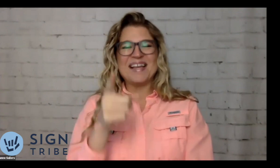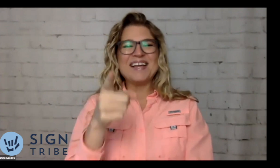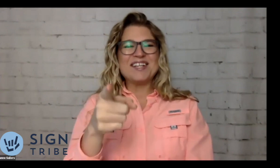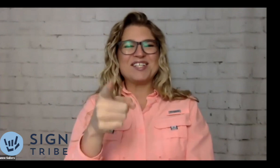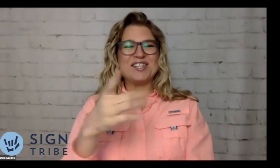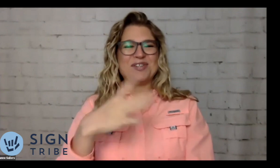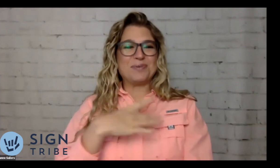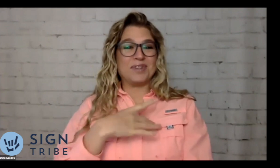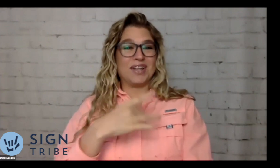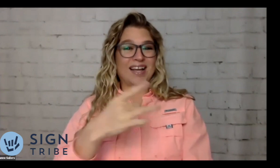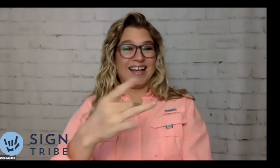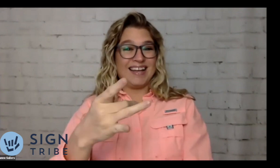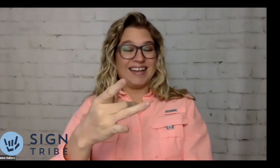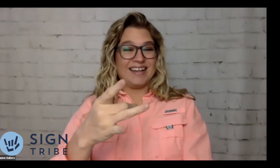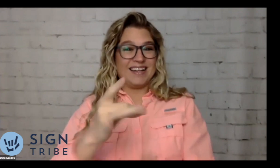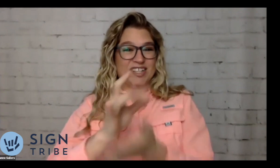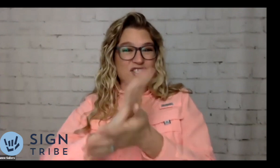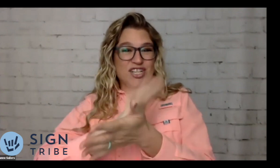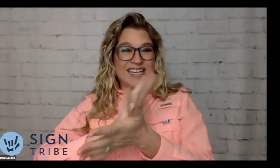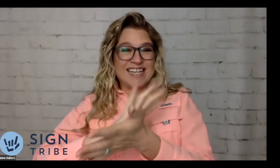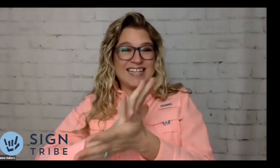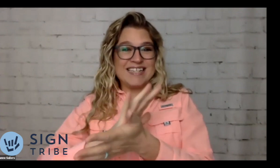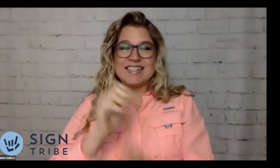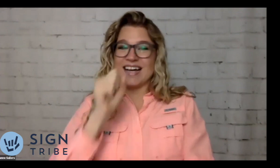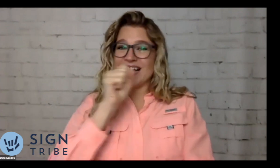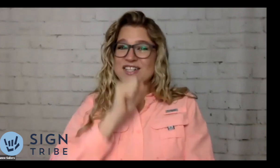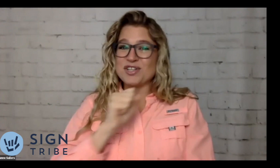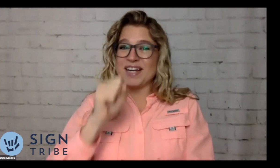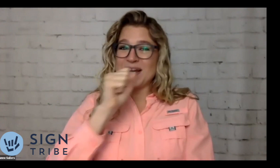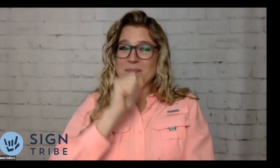Do you like cheese ice cream?